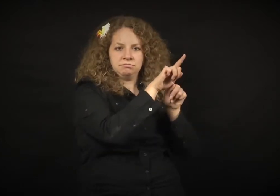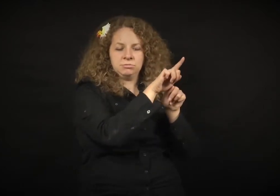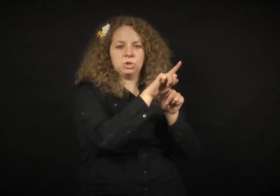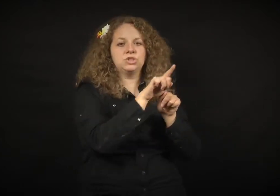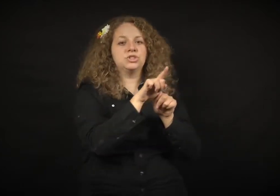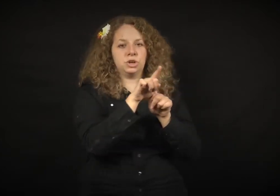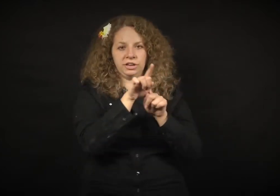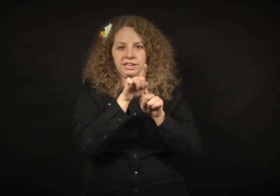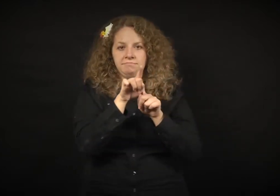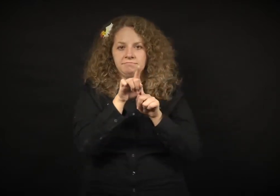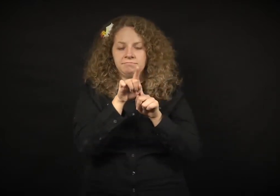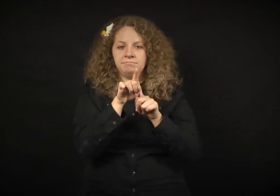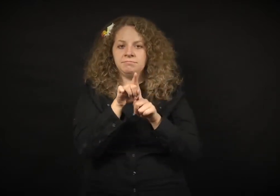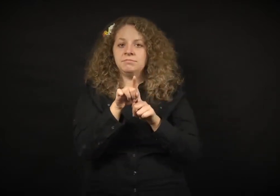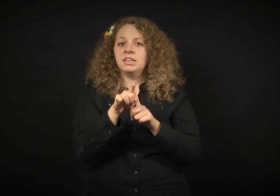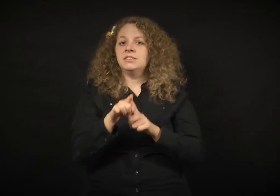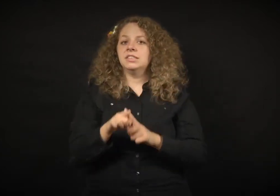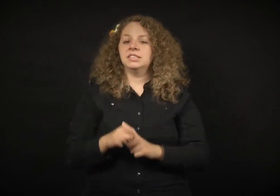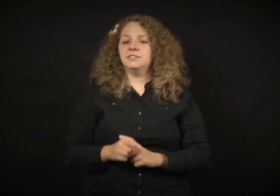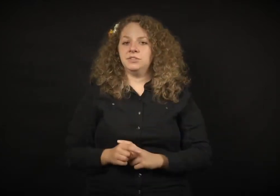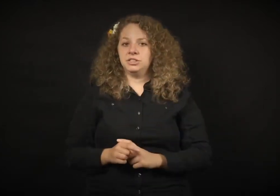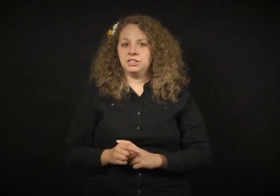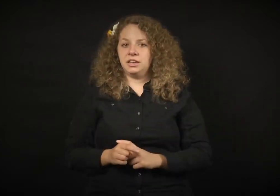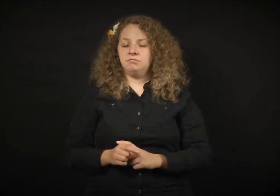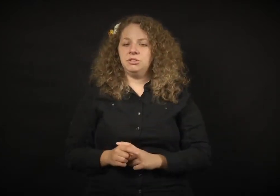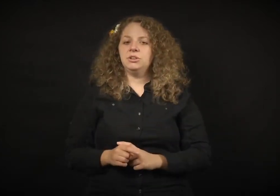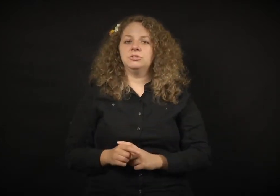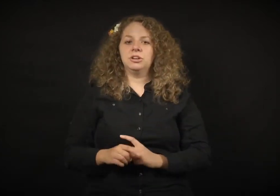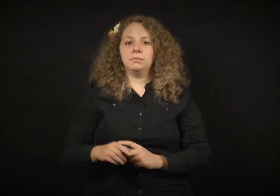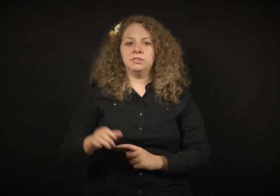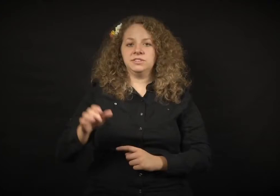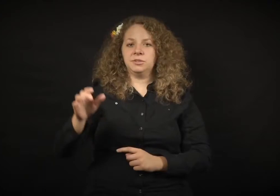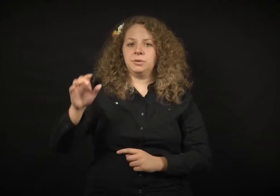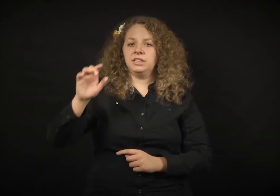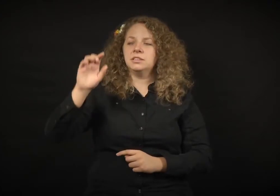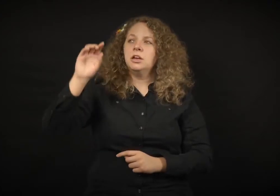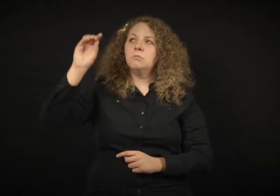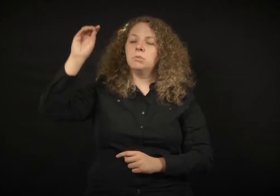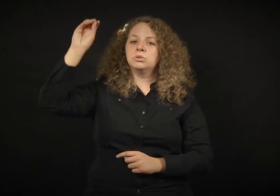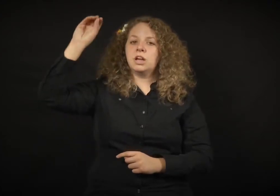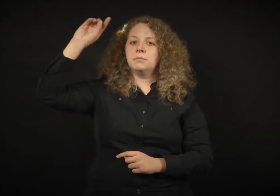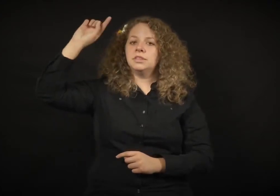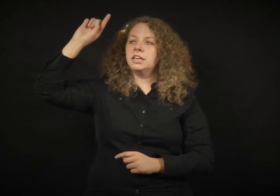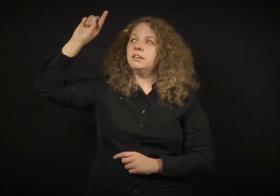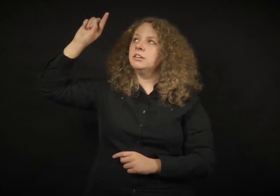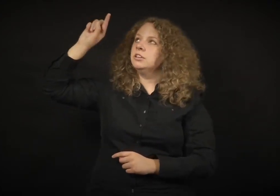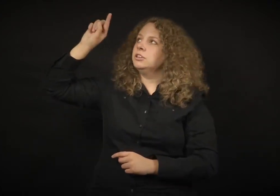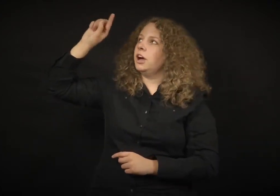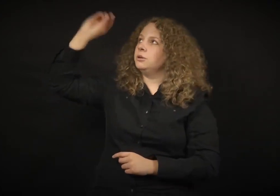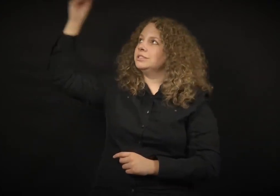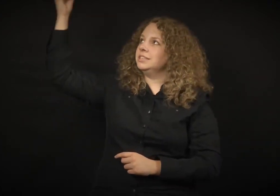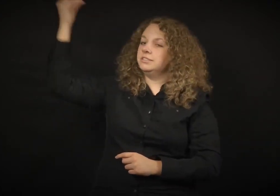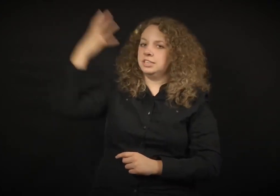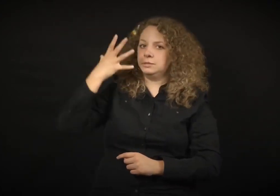or starry. The sign for sun, you can do a couple of different ways. Most commonly, I'll see this